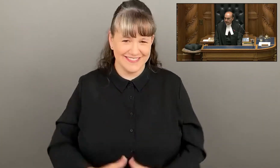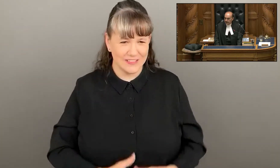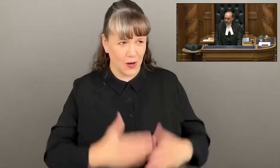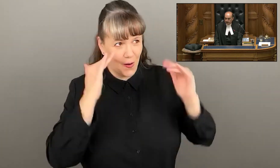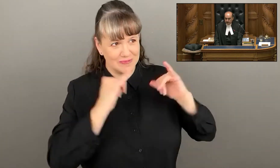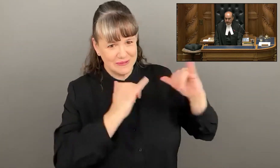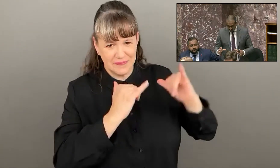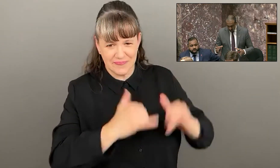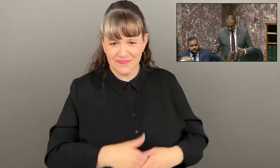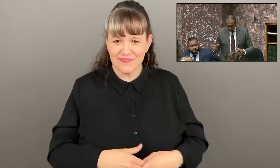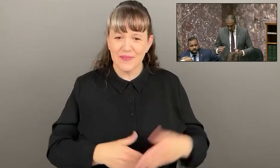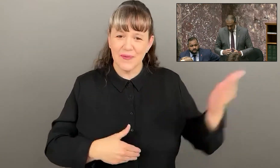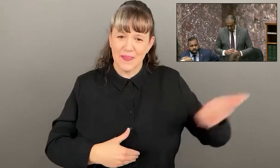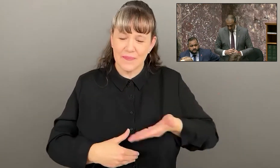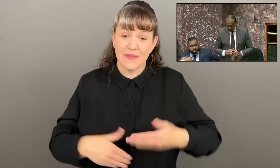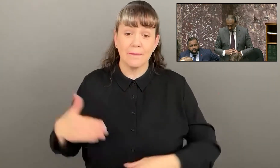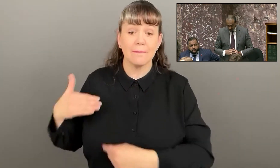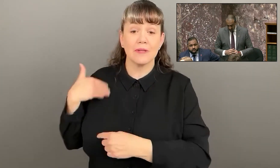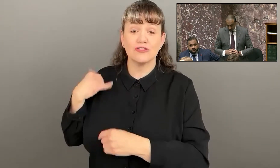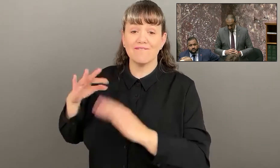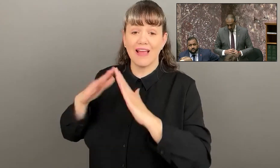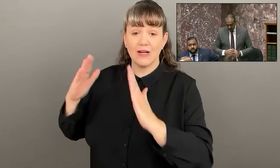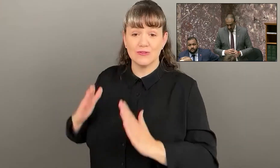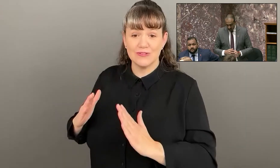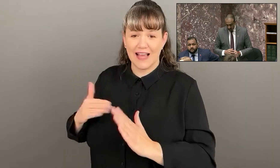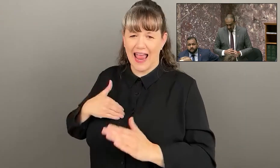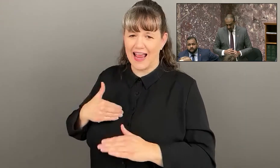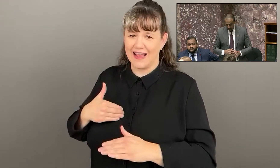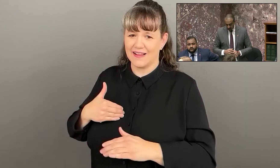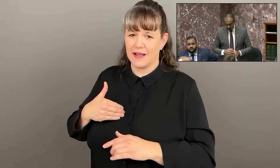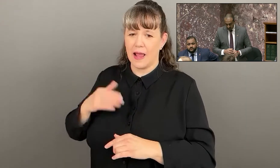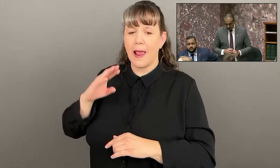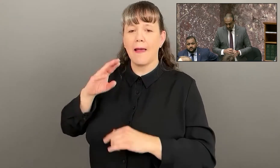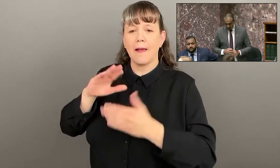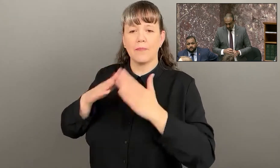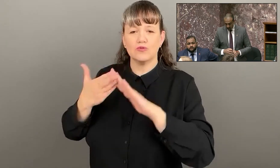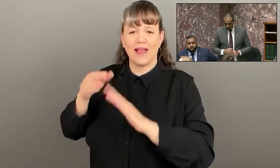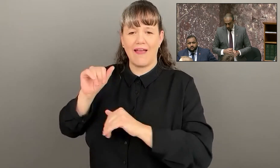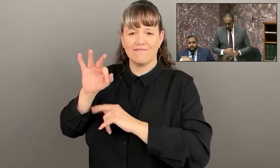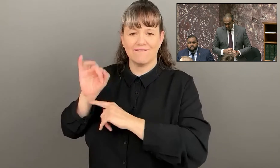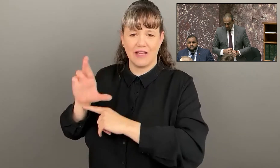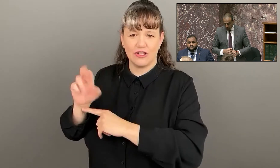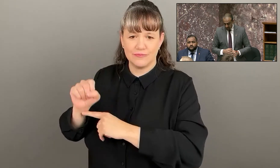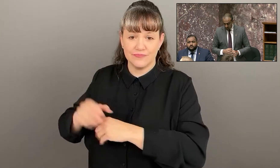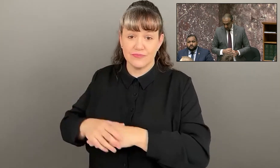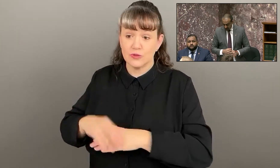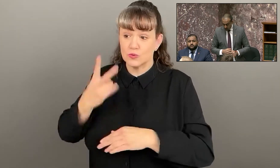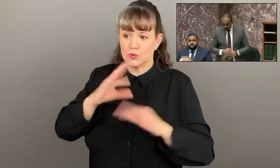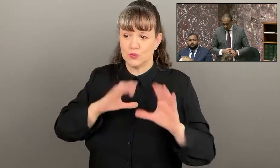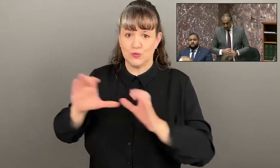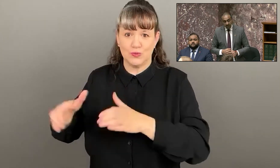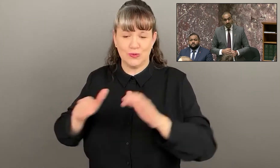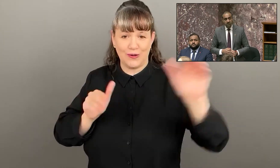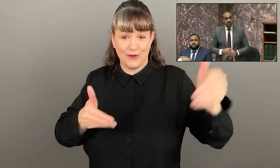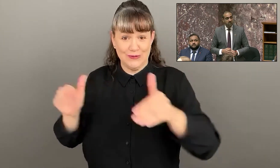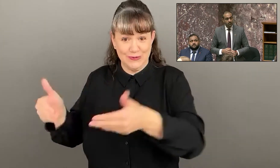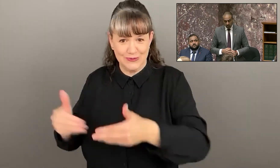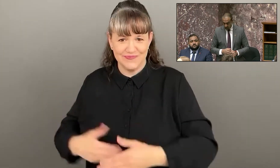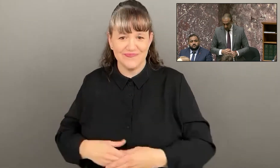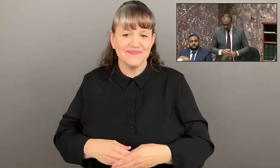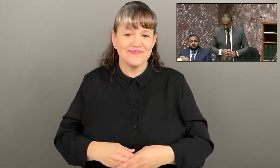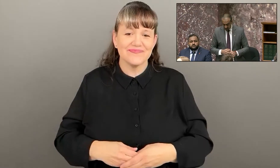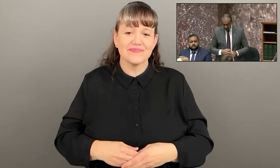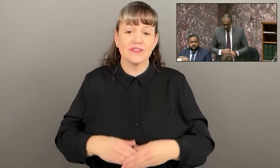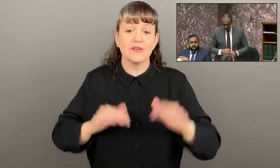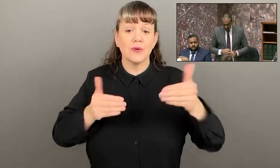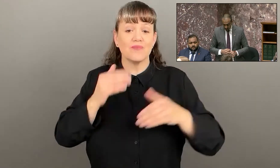I have two sets of groups that are here today. We have visitors from the Home Builders Association of Vancouver, members and their board